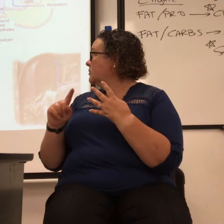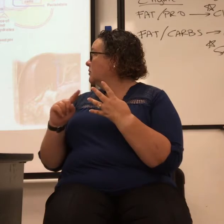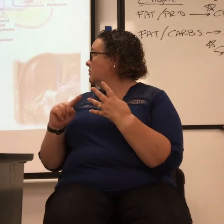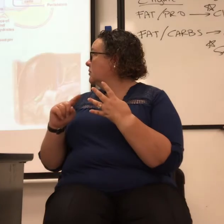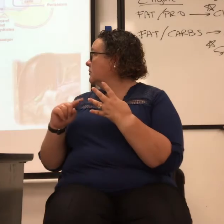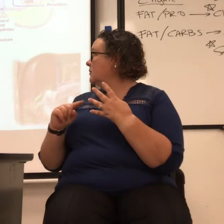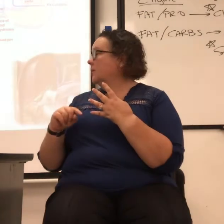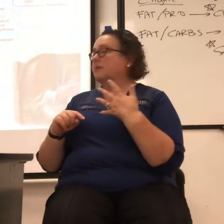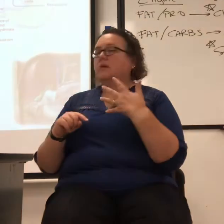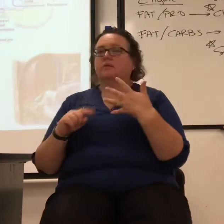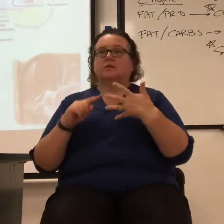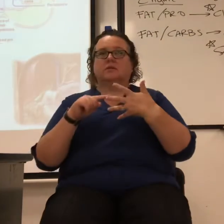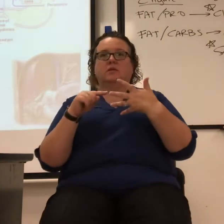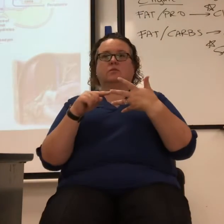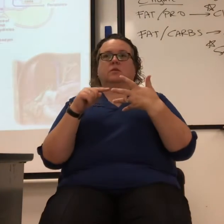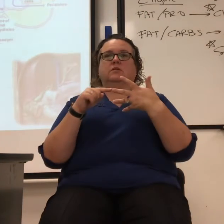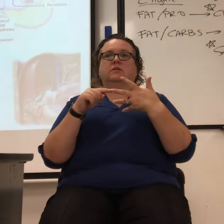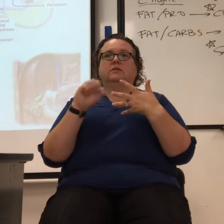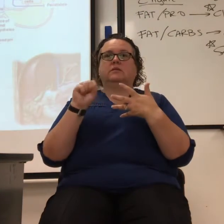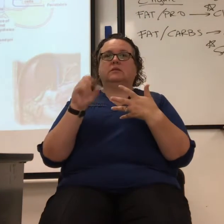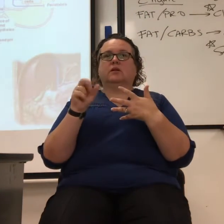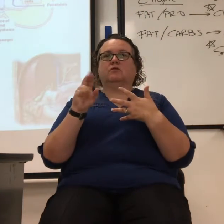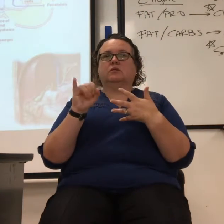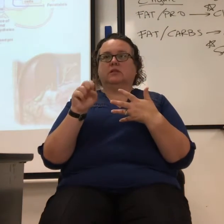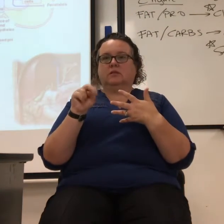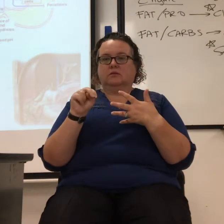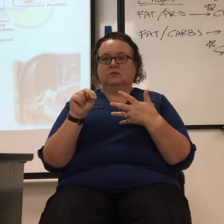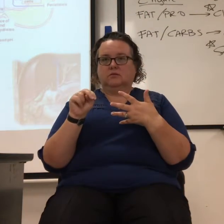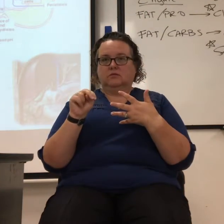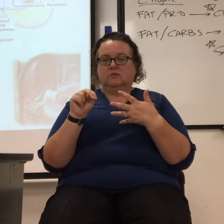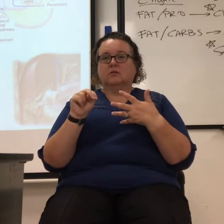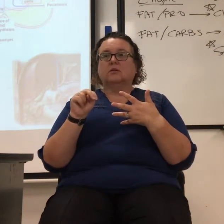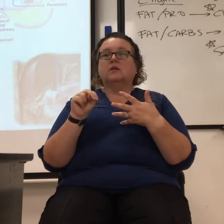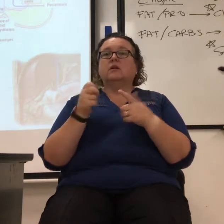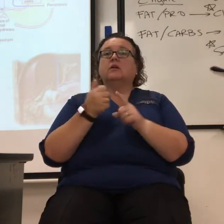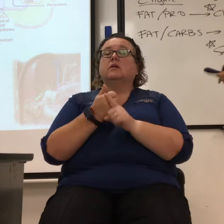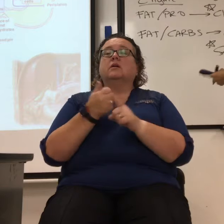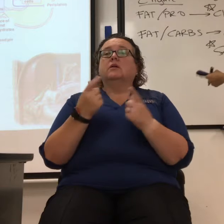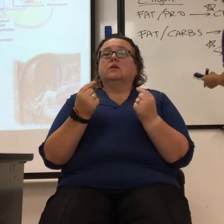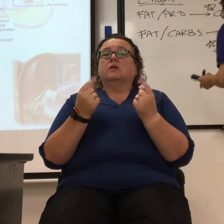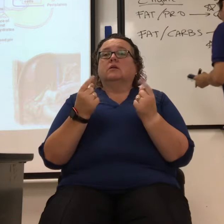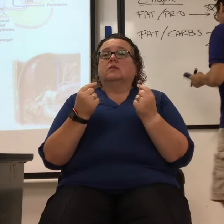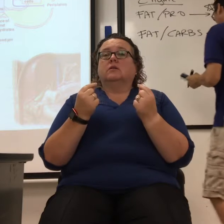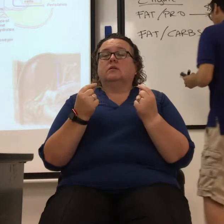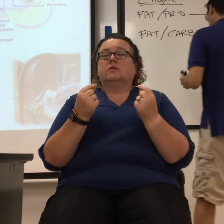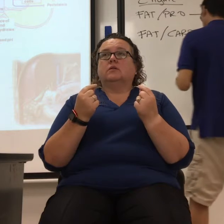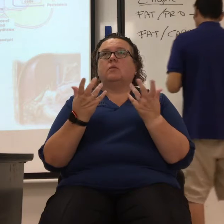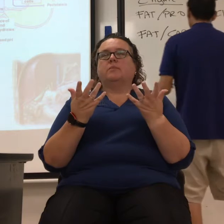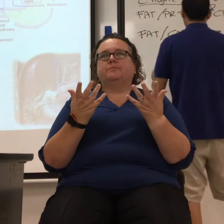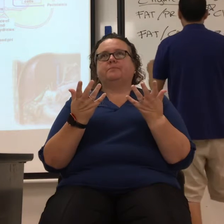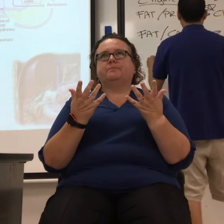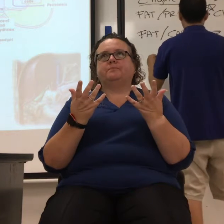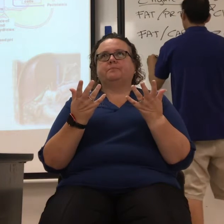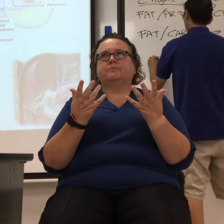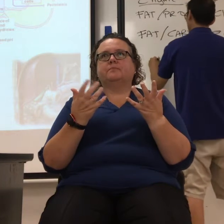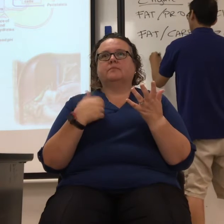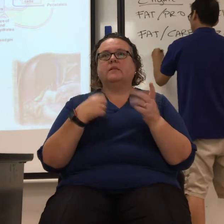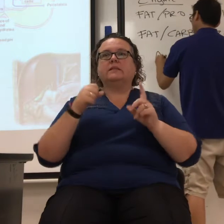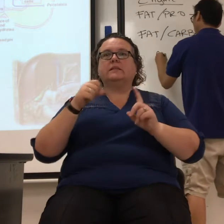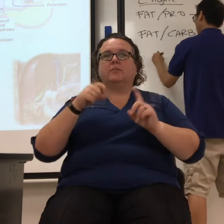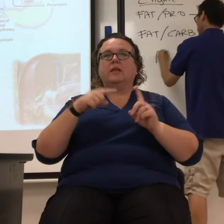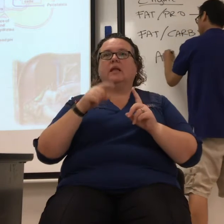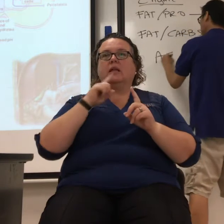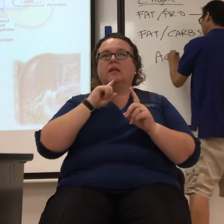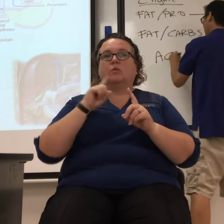Those are more important. Now, secretin, what it does, it's stimulated